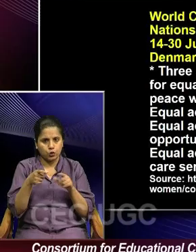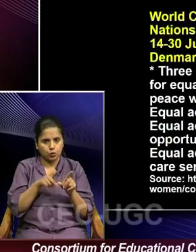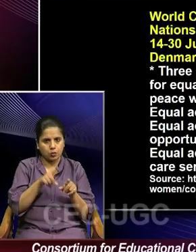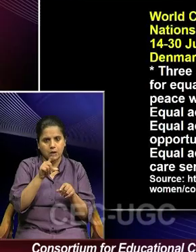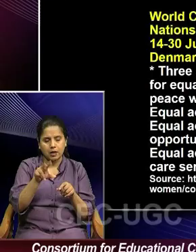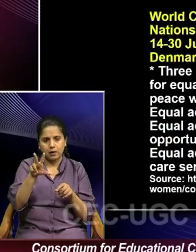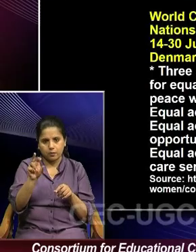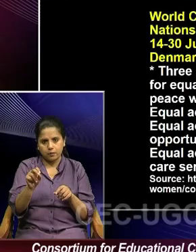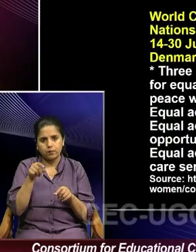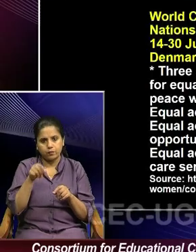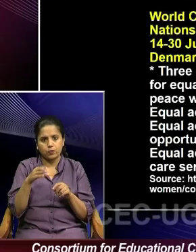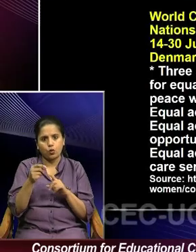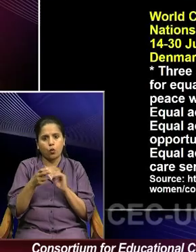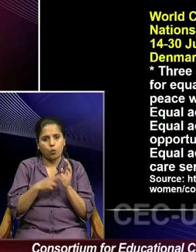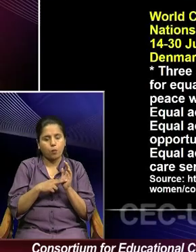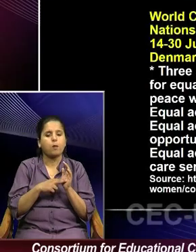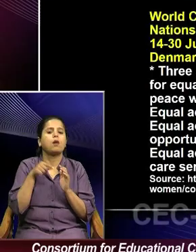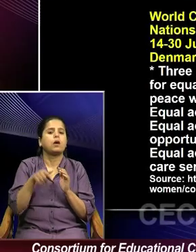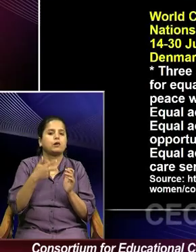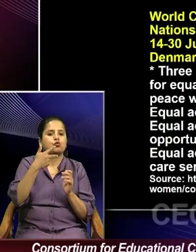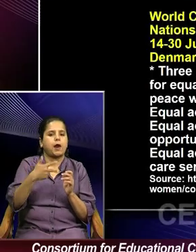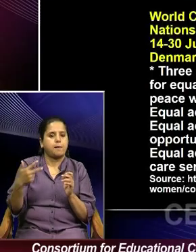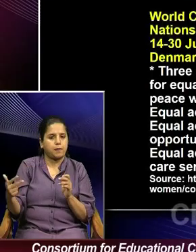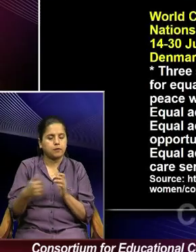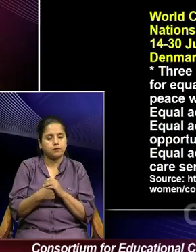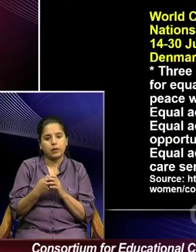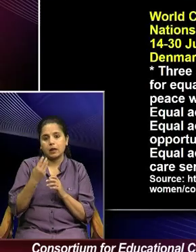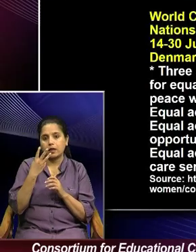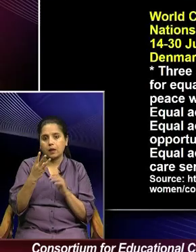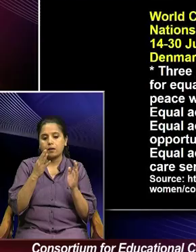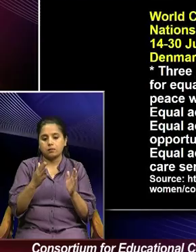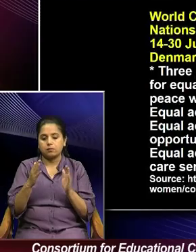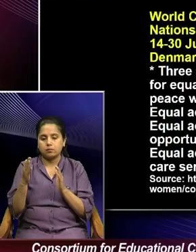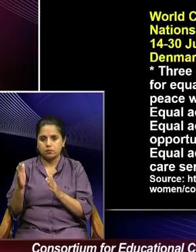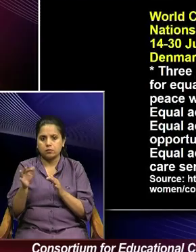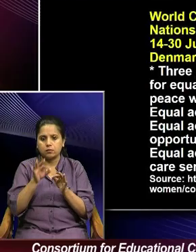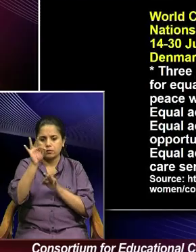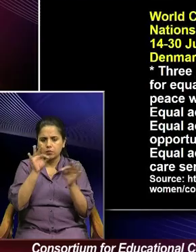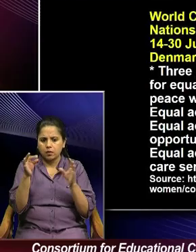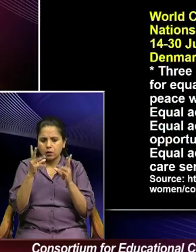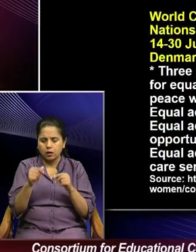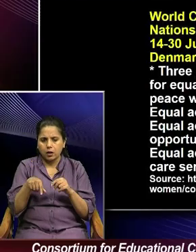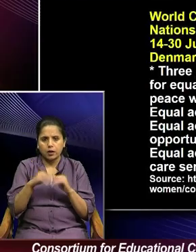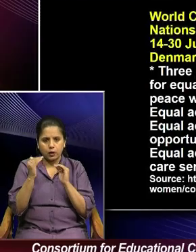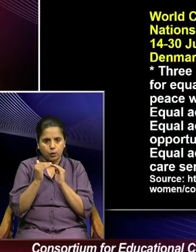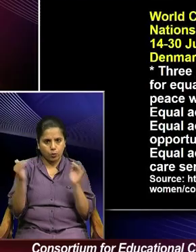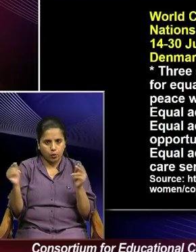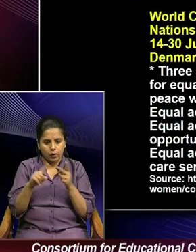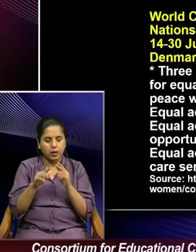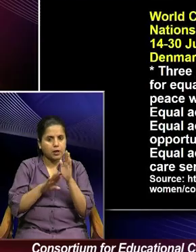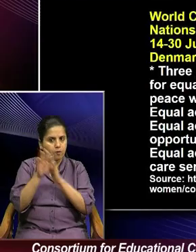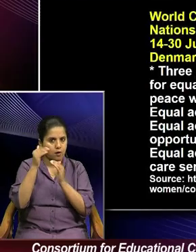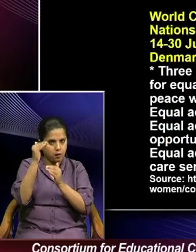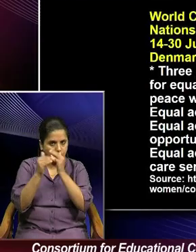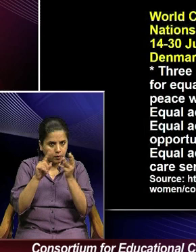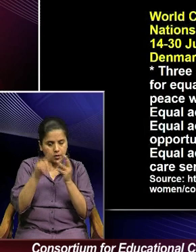1918 at Copenhagen, Denmark. Three spheres in which measures for equality, development